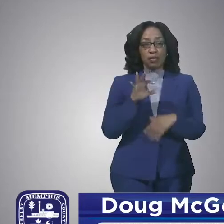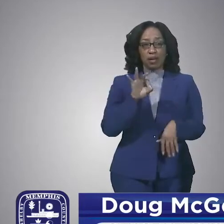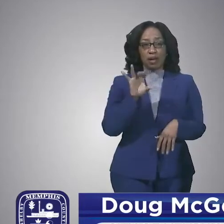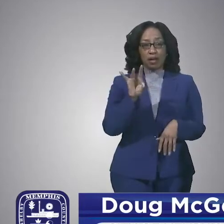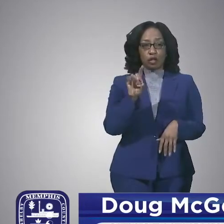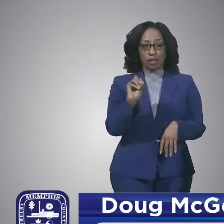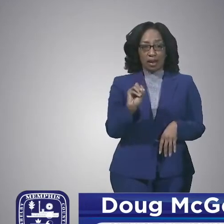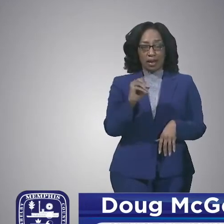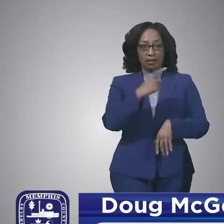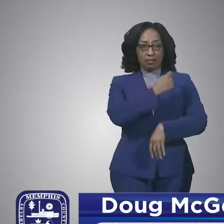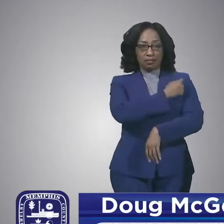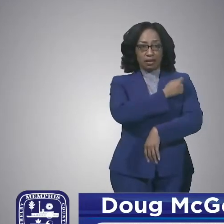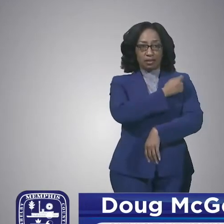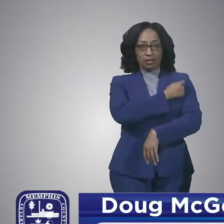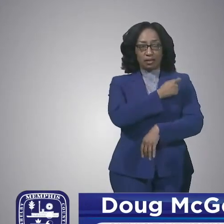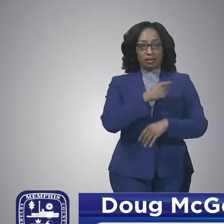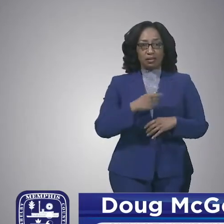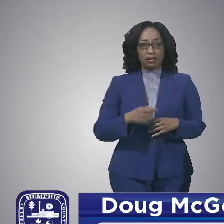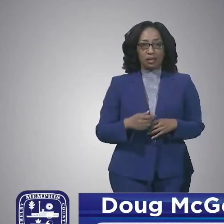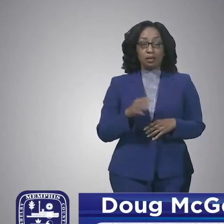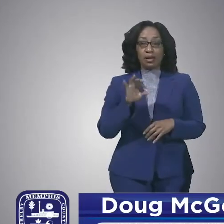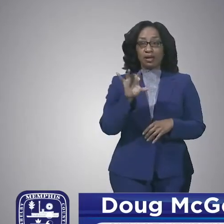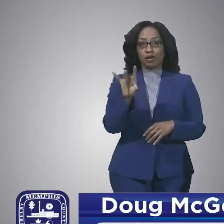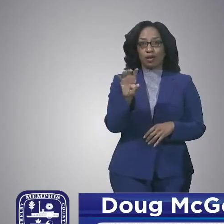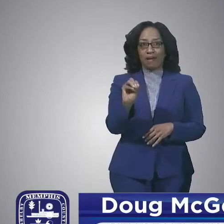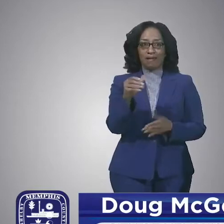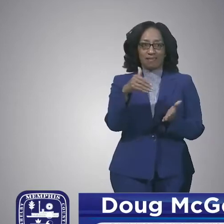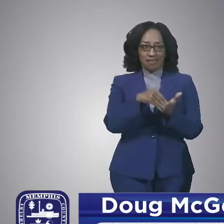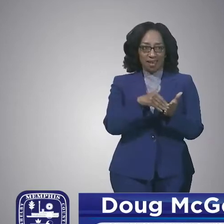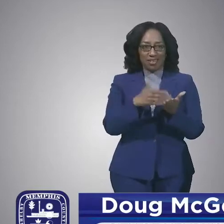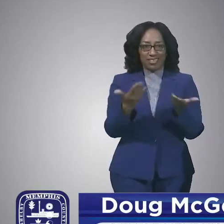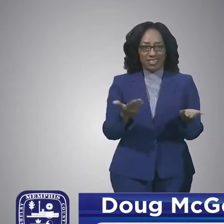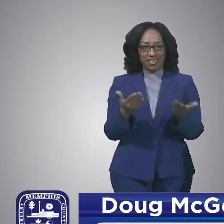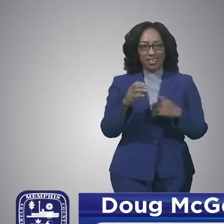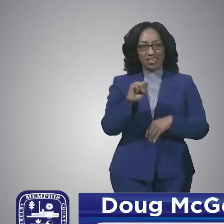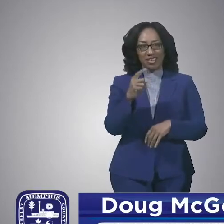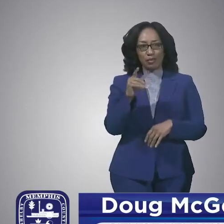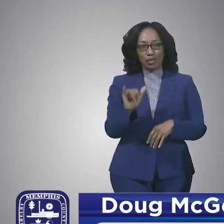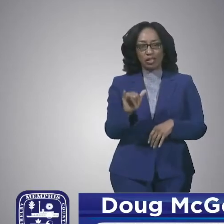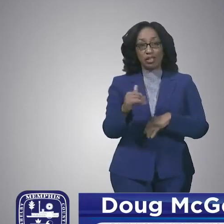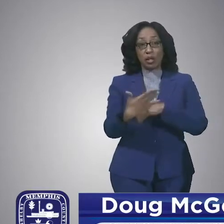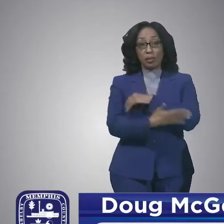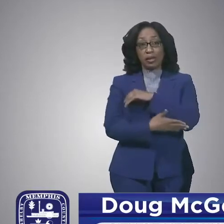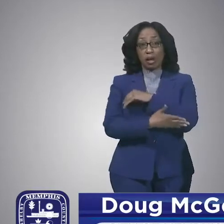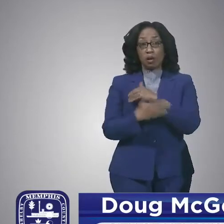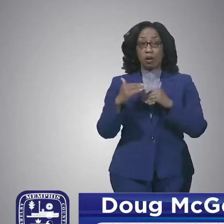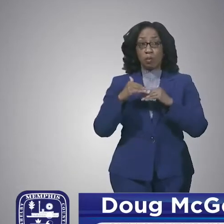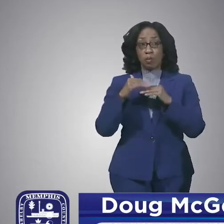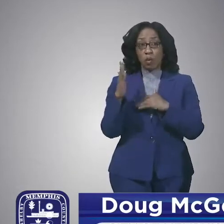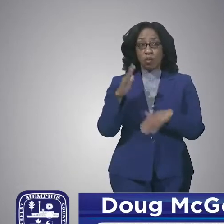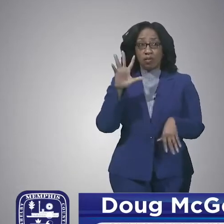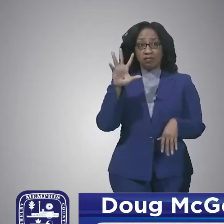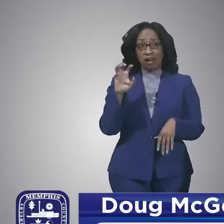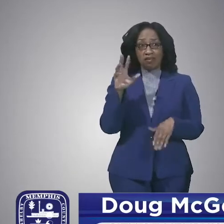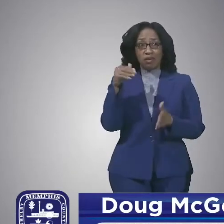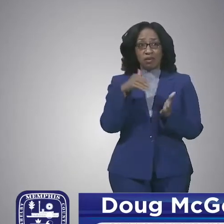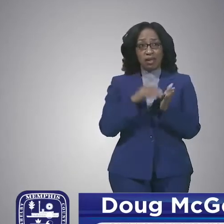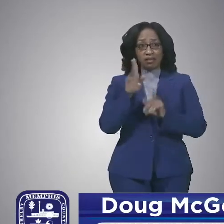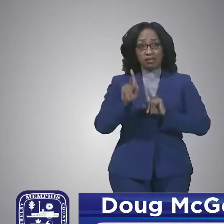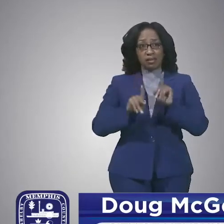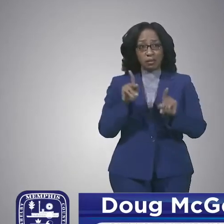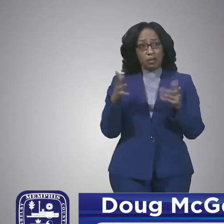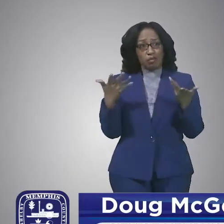980,000 vaccinations in Shelby County. That means more than 500,000 people, 500,000 people have received a